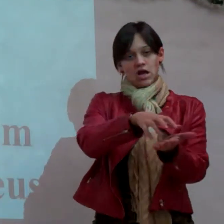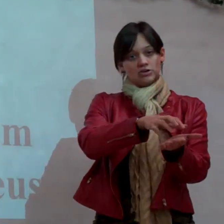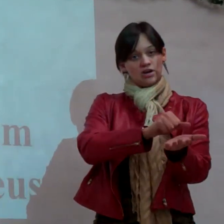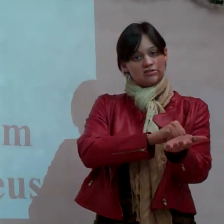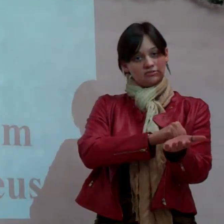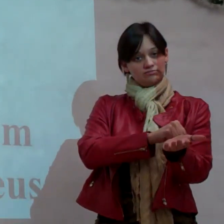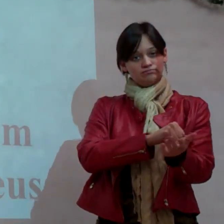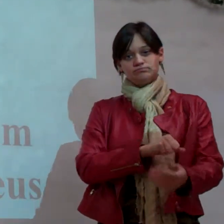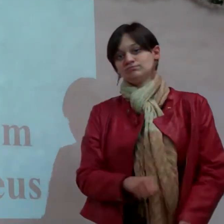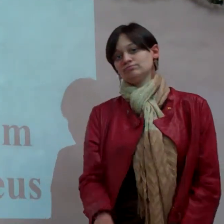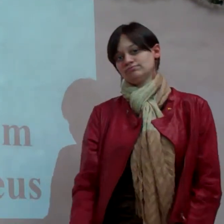arandum.